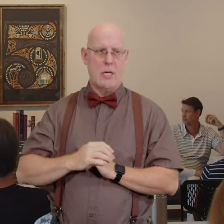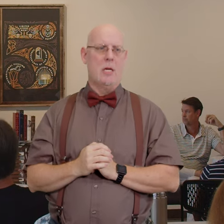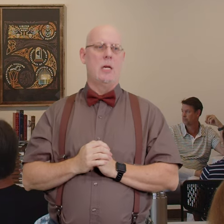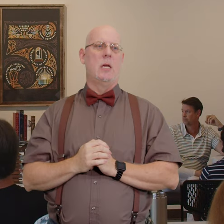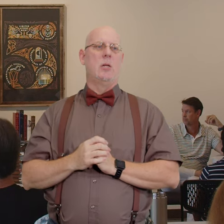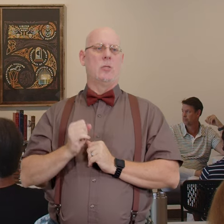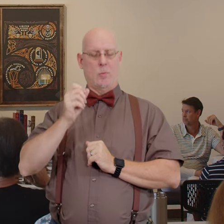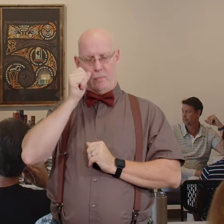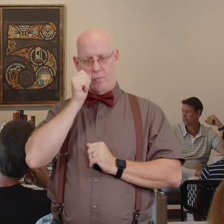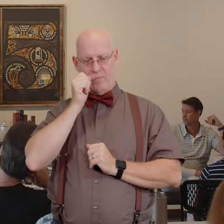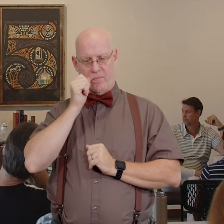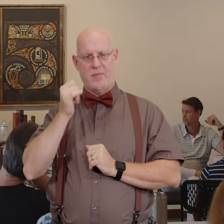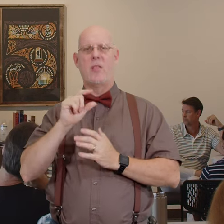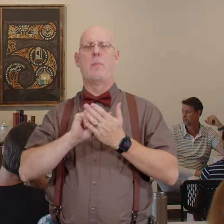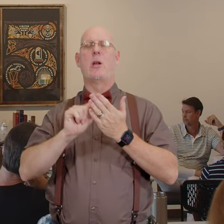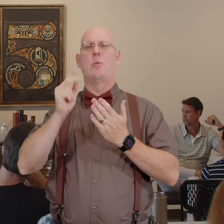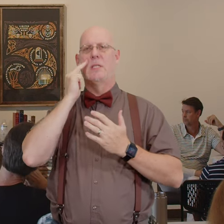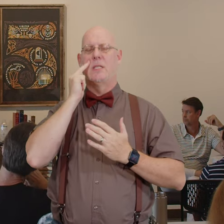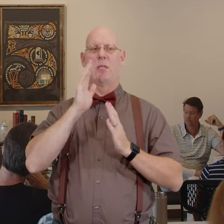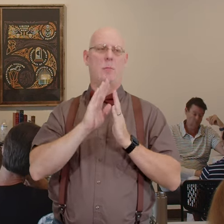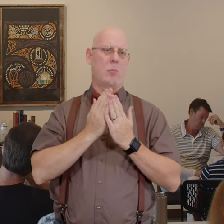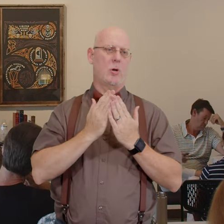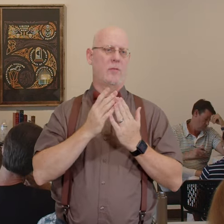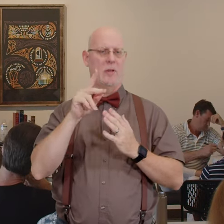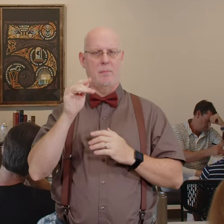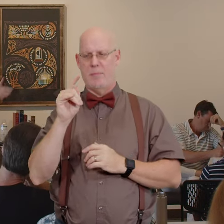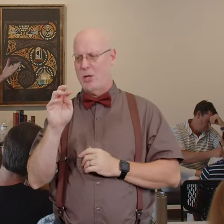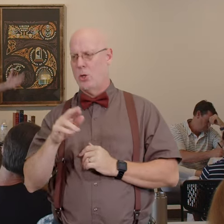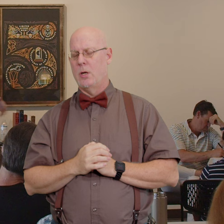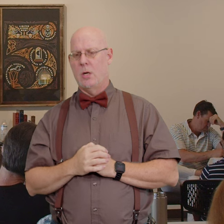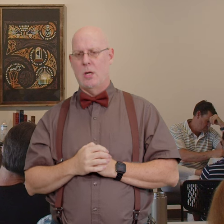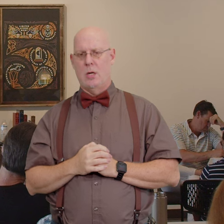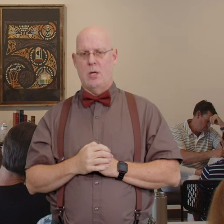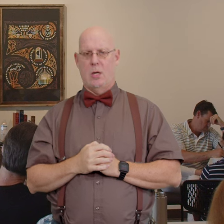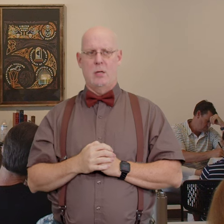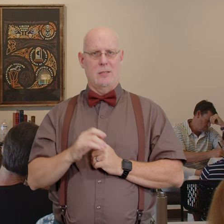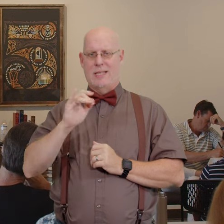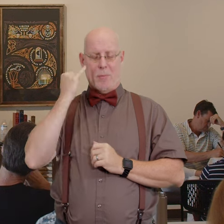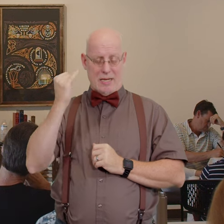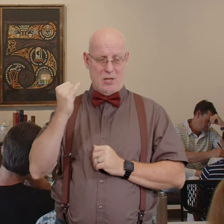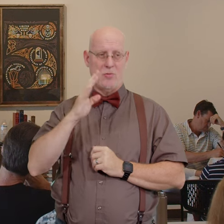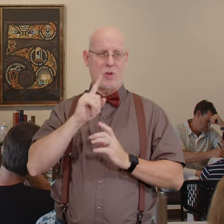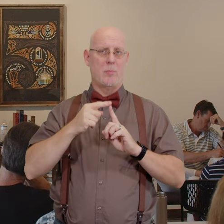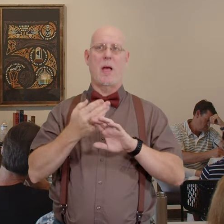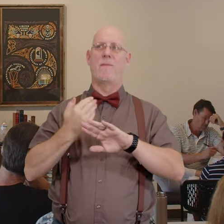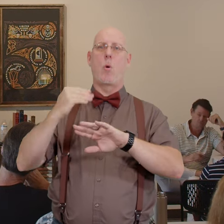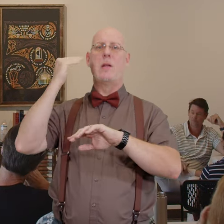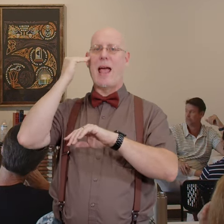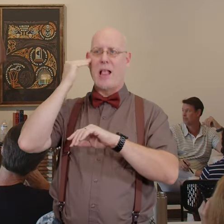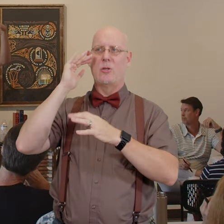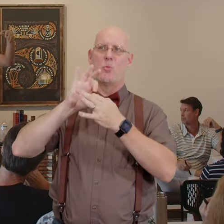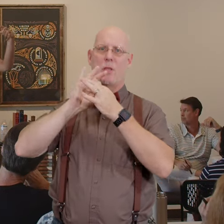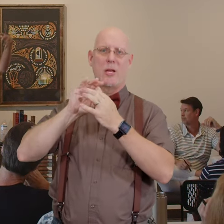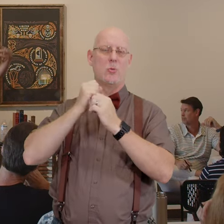So, there's another passage that we see in the book, one of the books of Peter. But it's the same idea in mind. Whenever it talks about